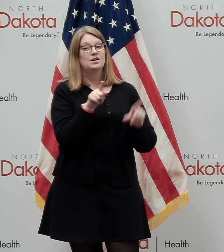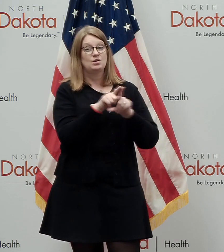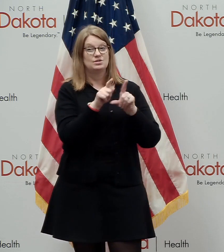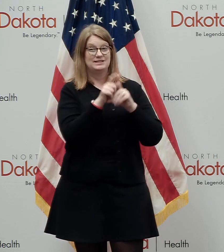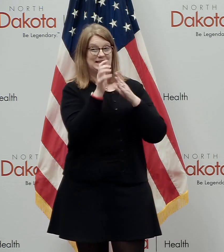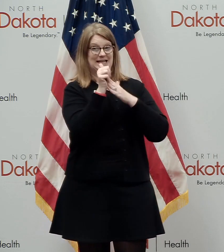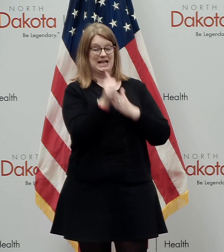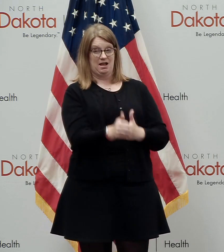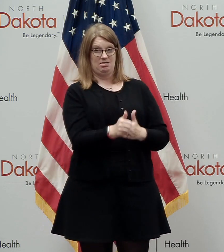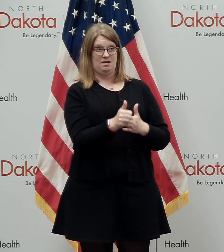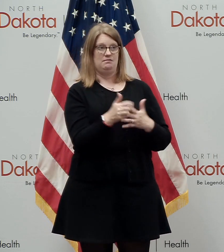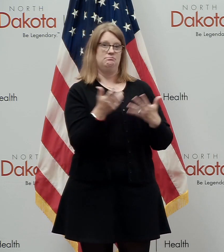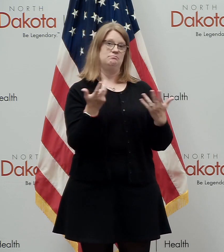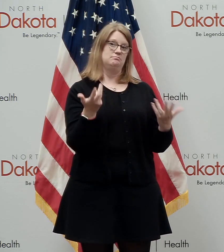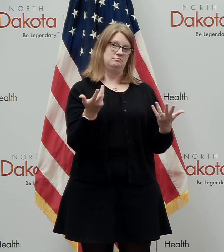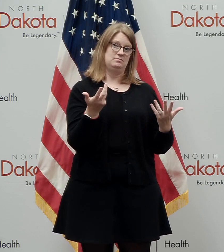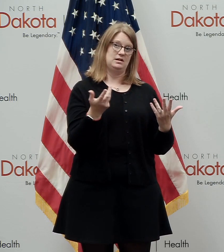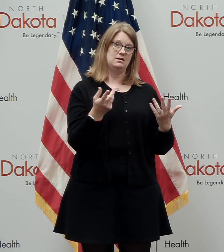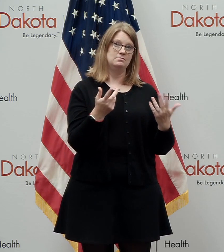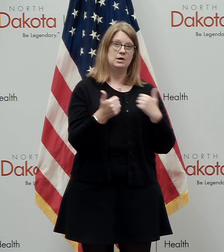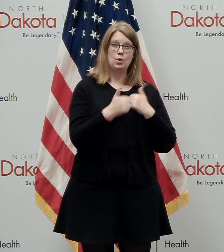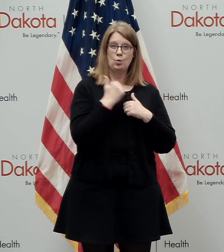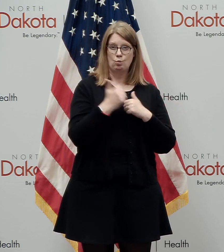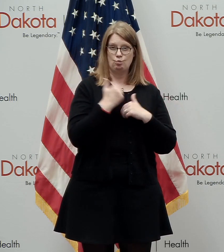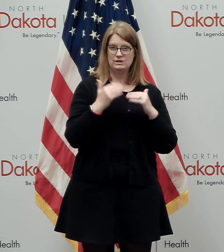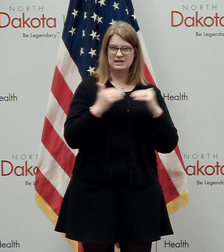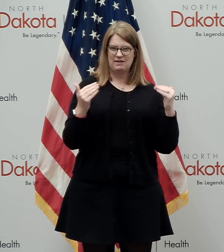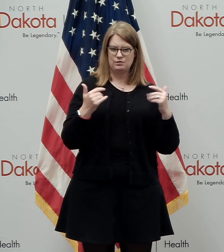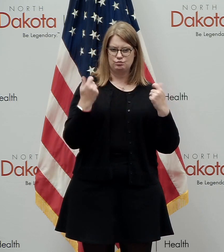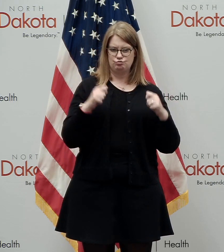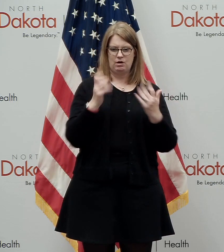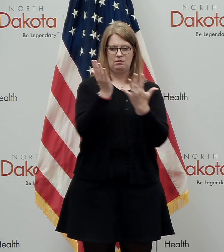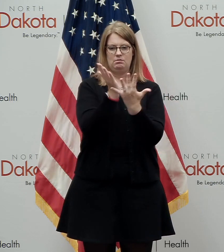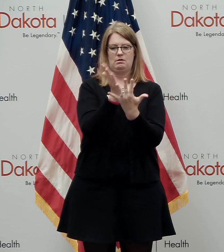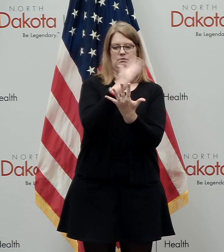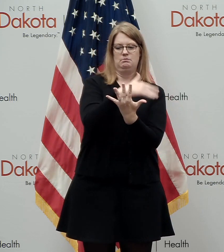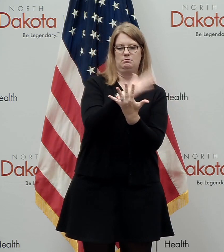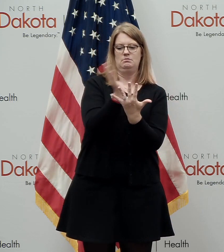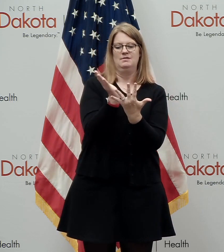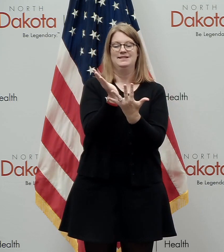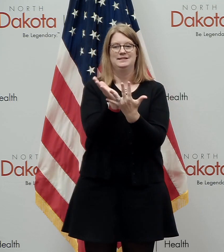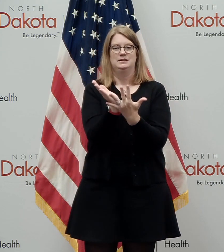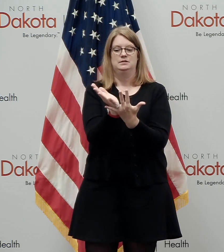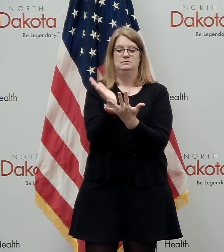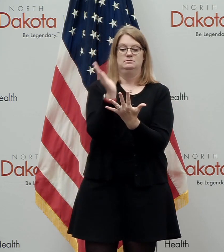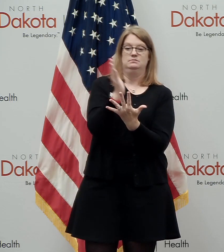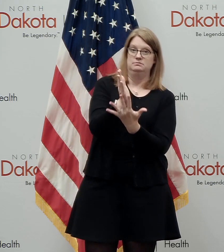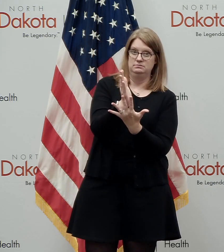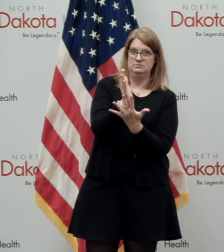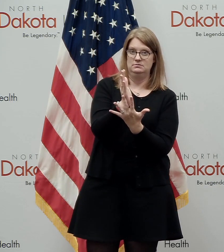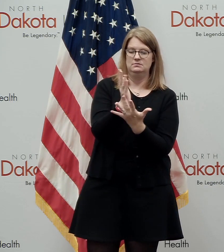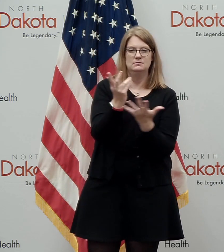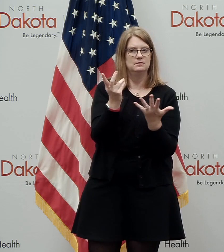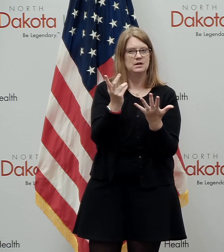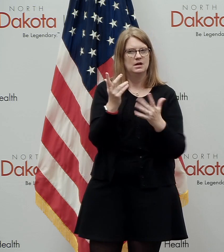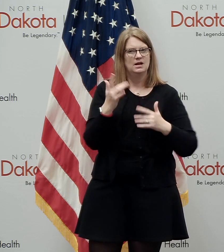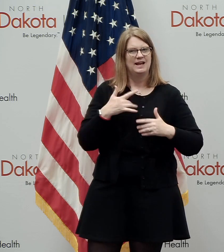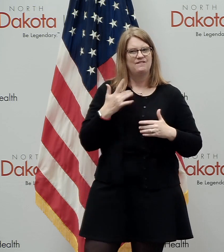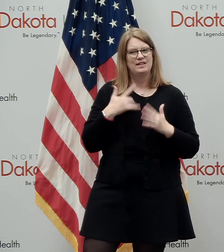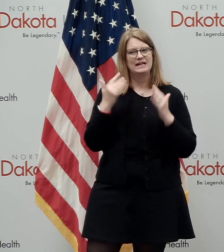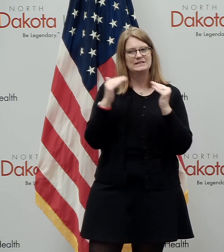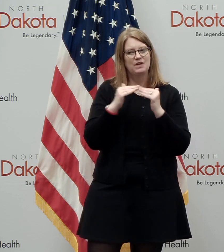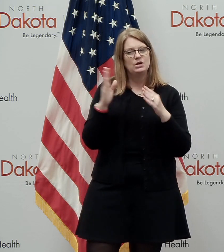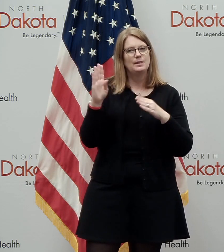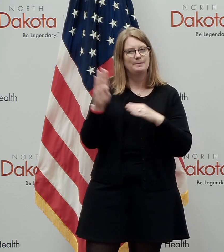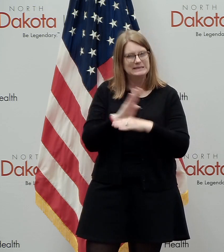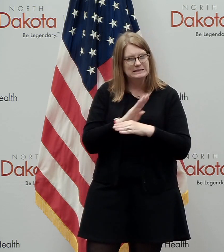I think when we're trying to step up risk levels, when we were going from all green, I think it's fair to the businesses,